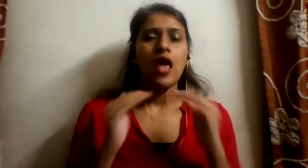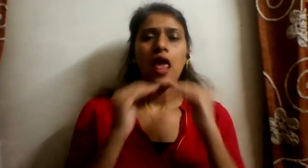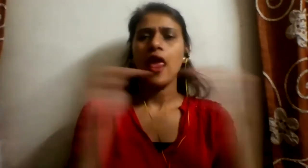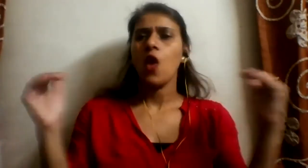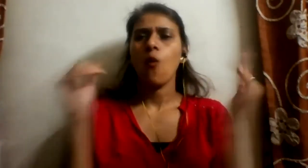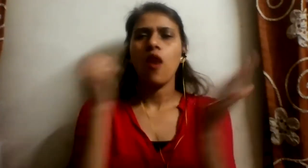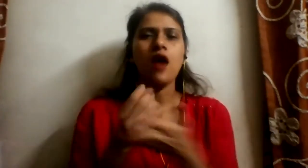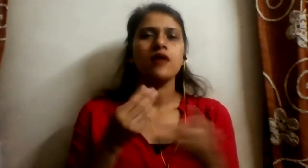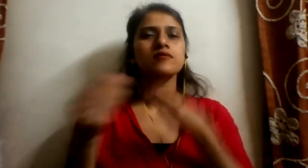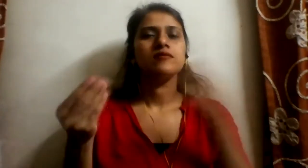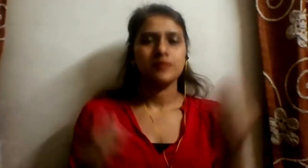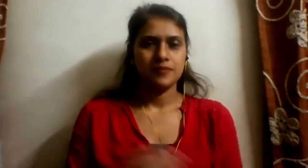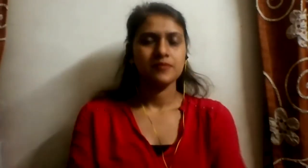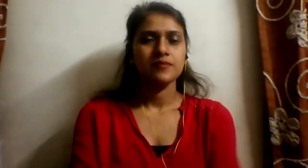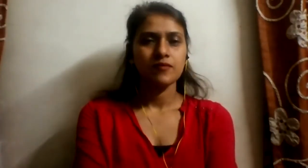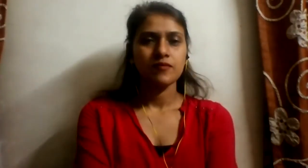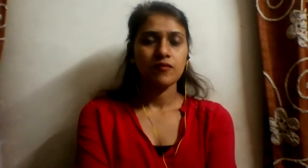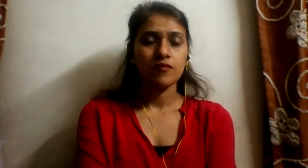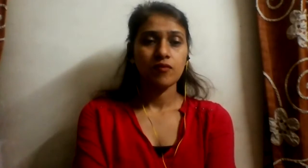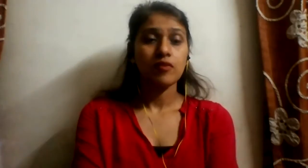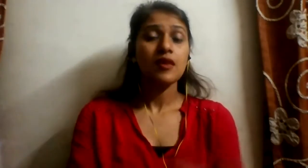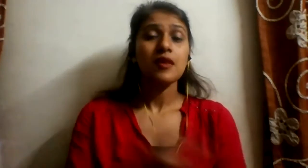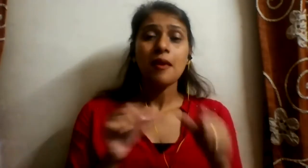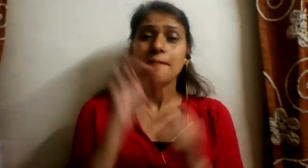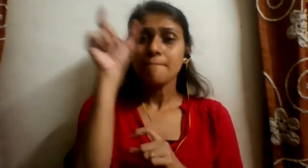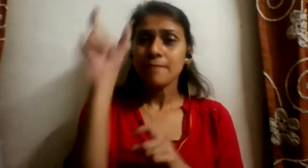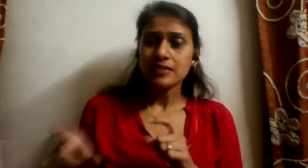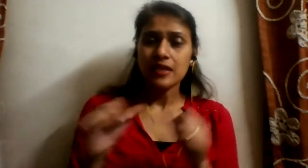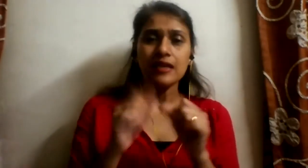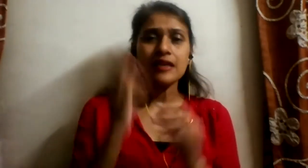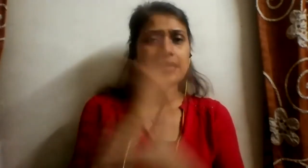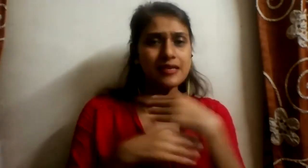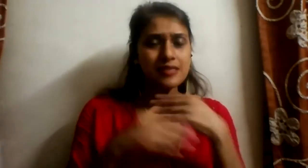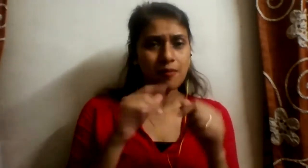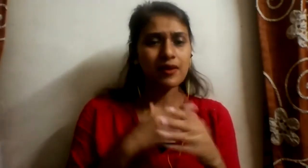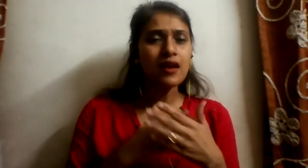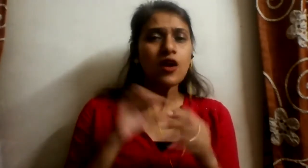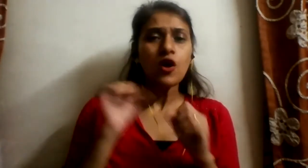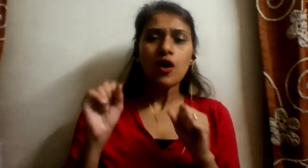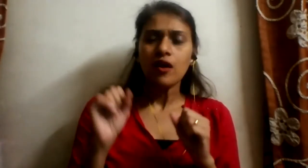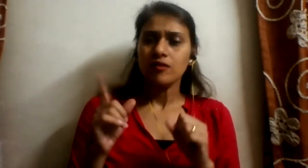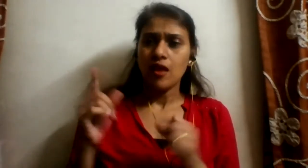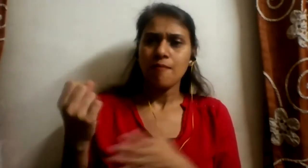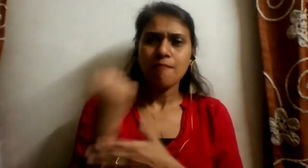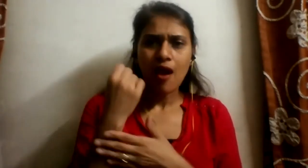need to see persons with disabilities in important positions in access to justice